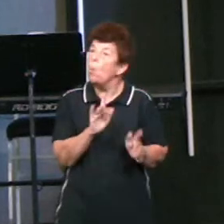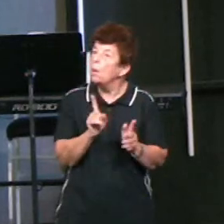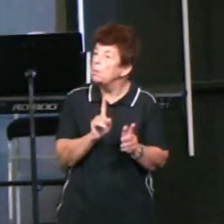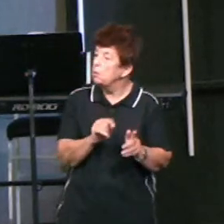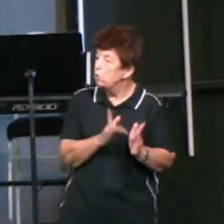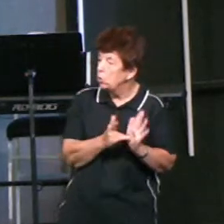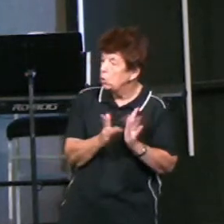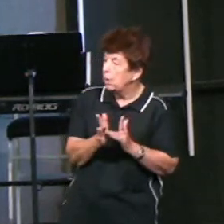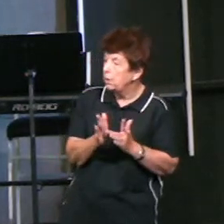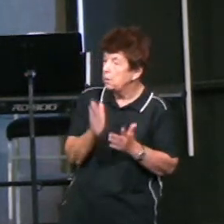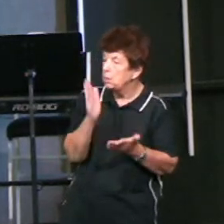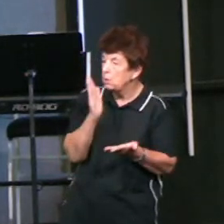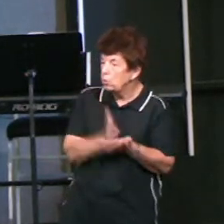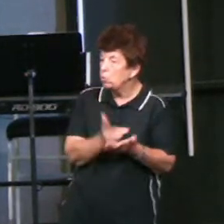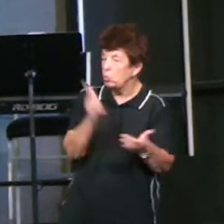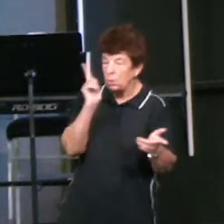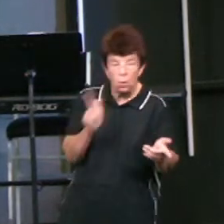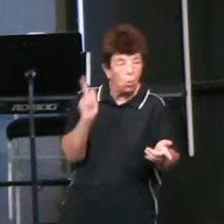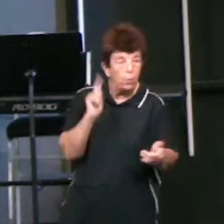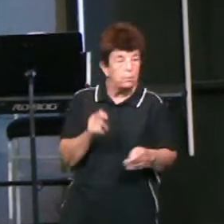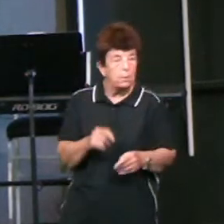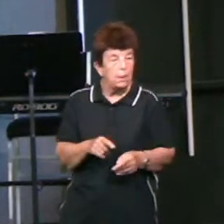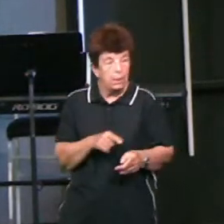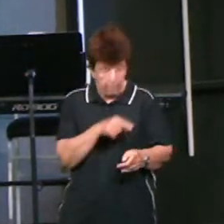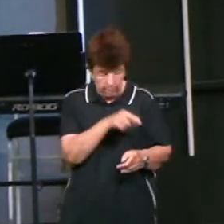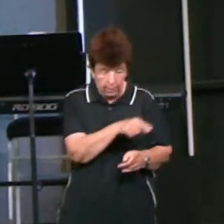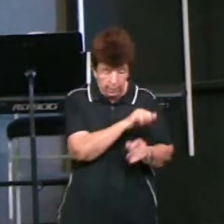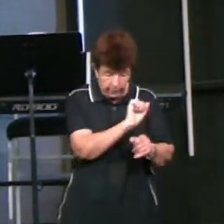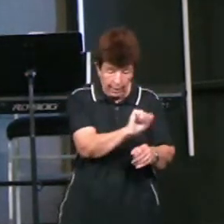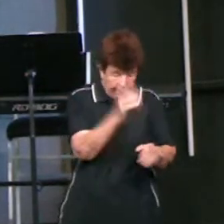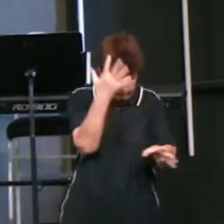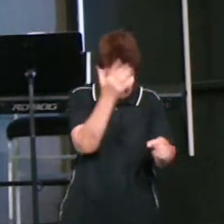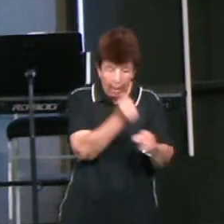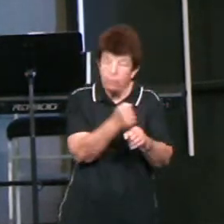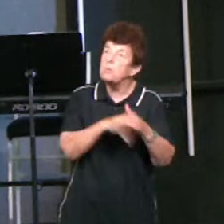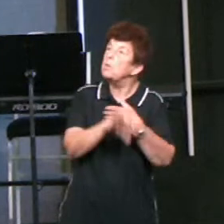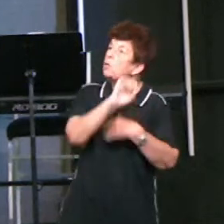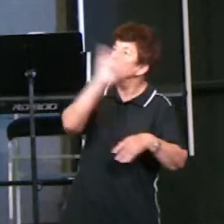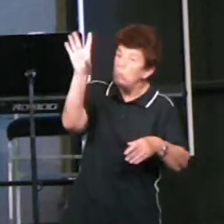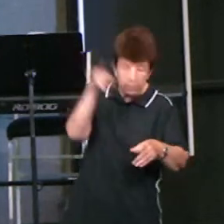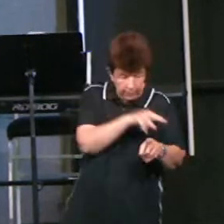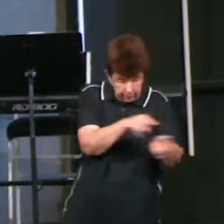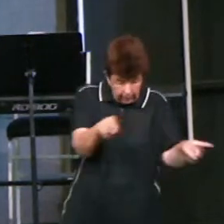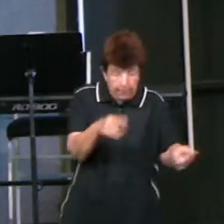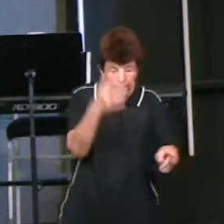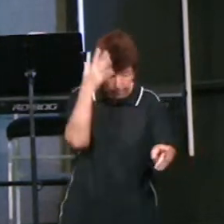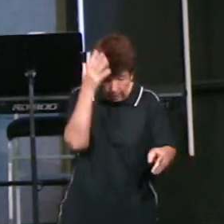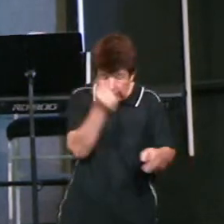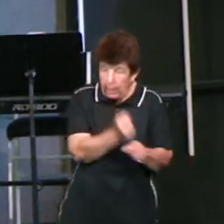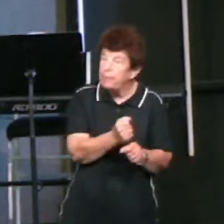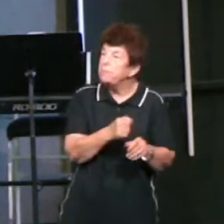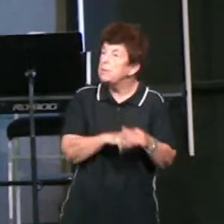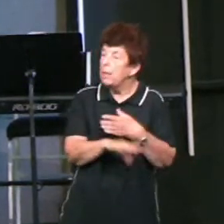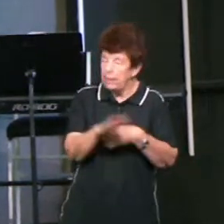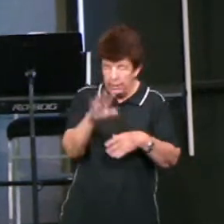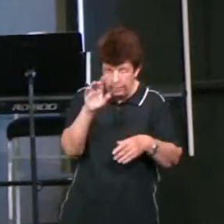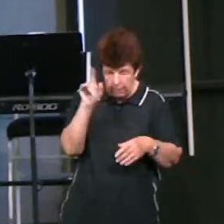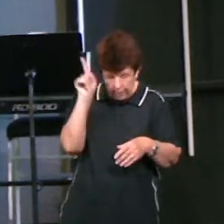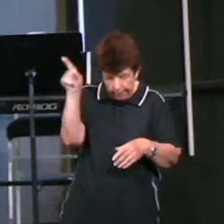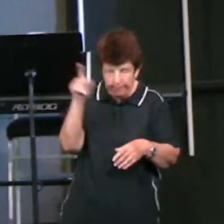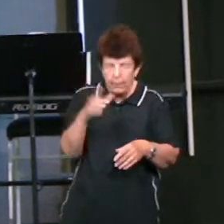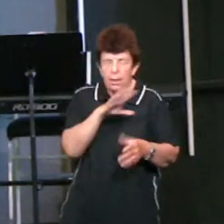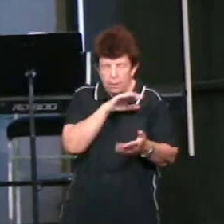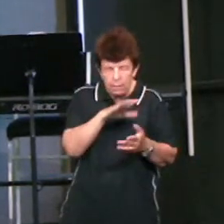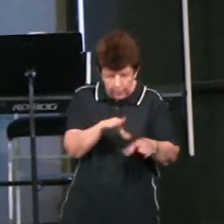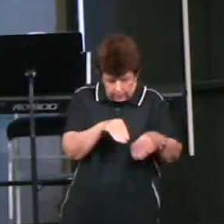Jesus is Lord." They put their faith in Christ. They believed in him. They received forgiveness of their